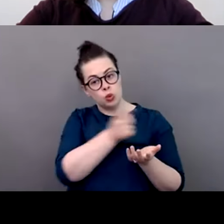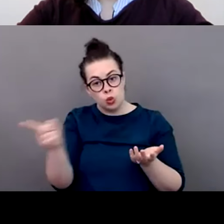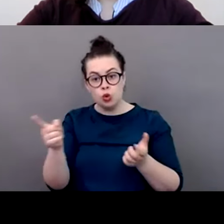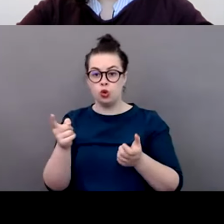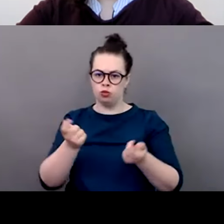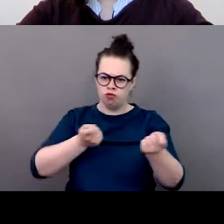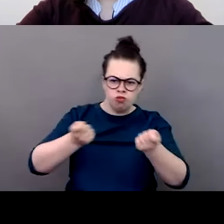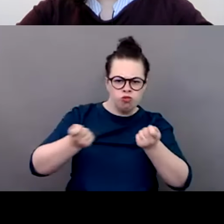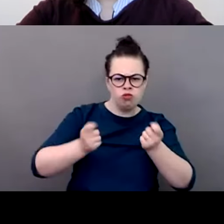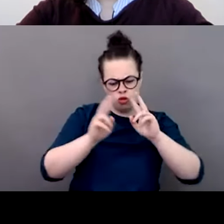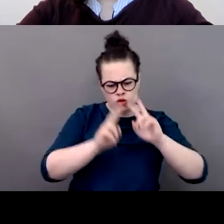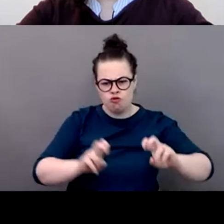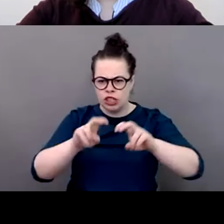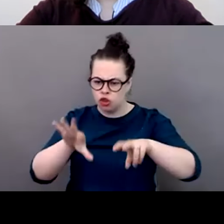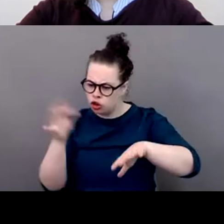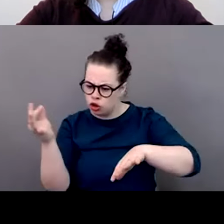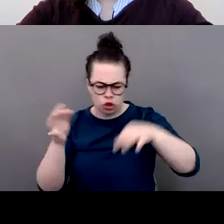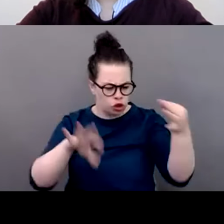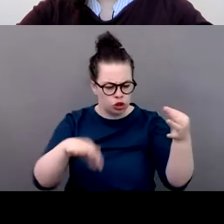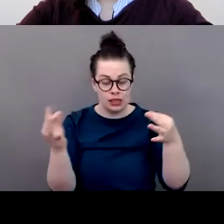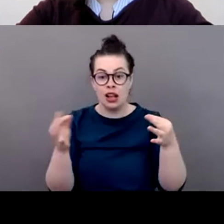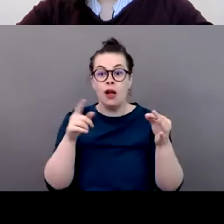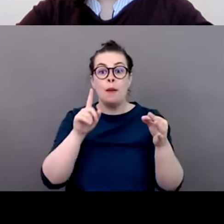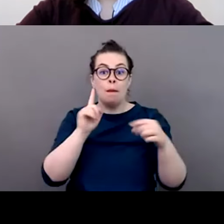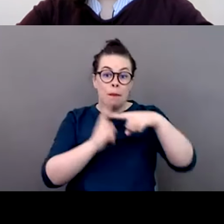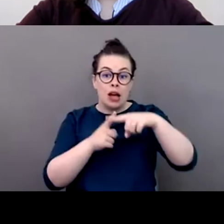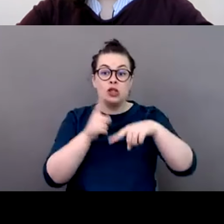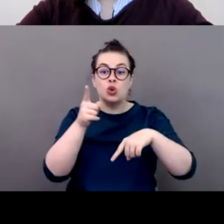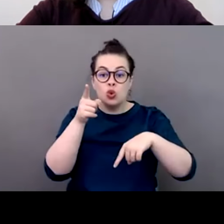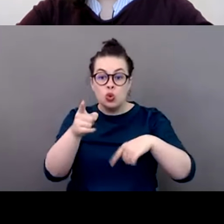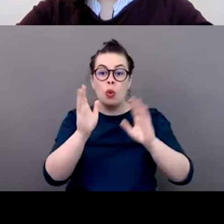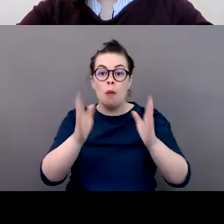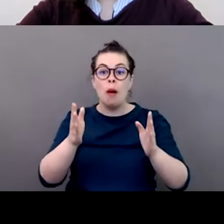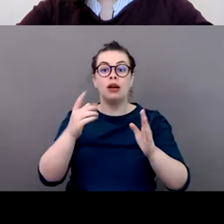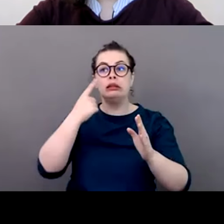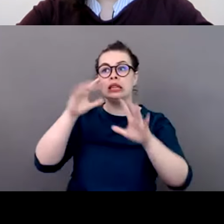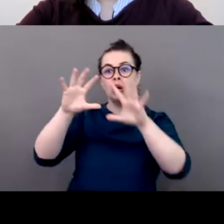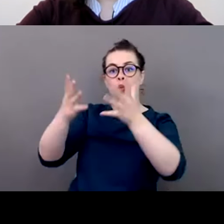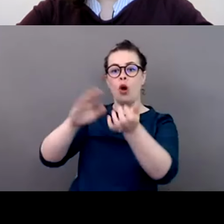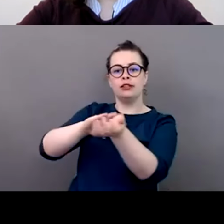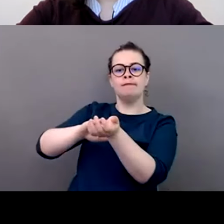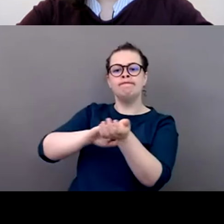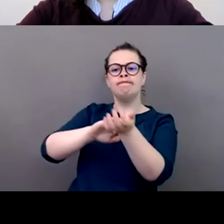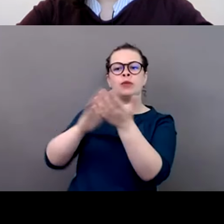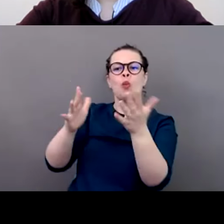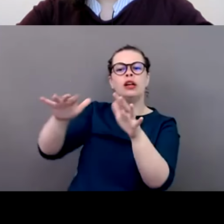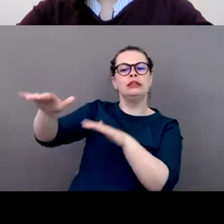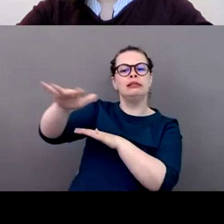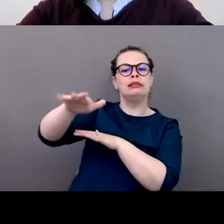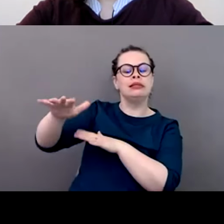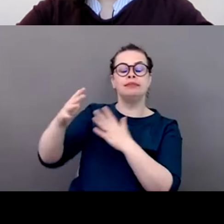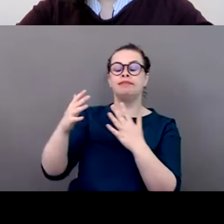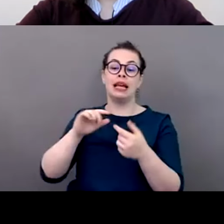action. So if there is a court proceeding, especially organizations, they often advertise it. They